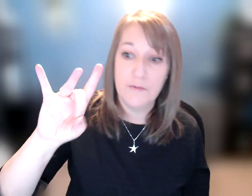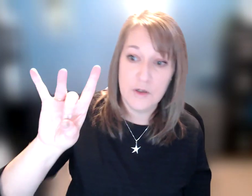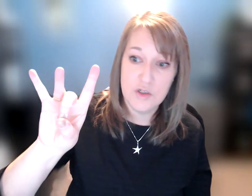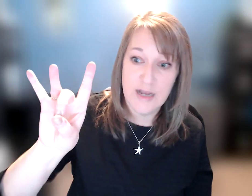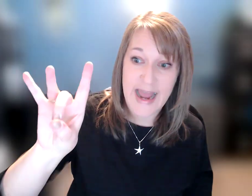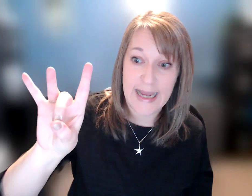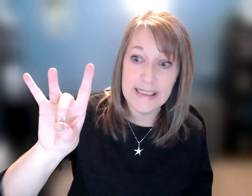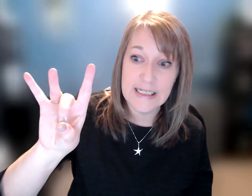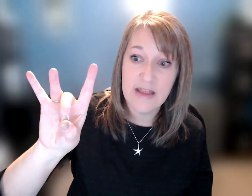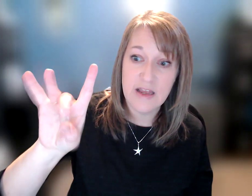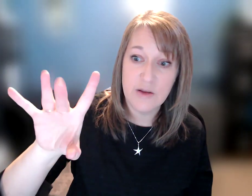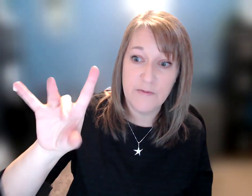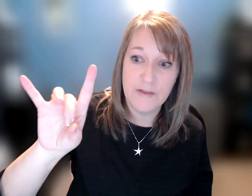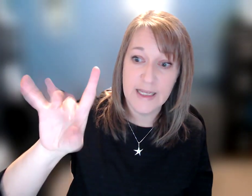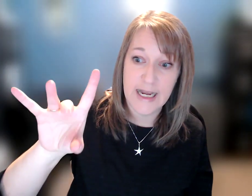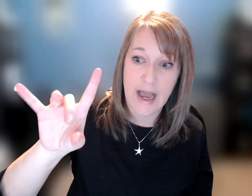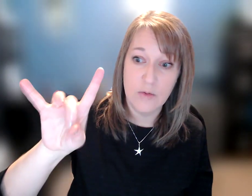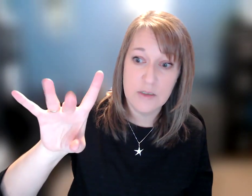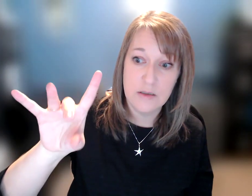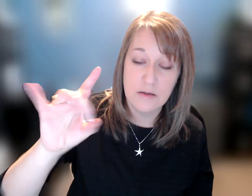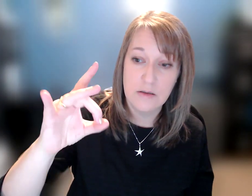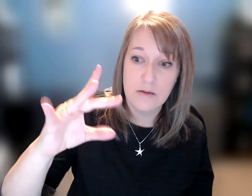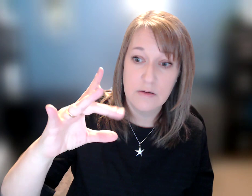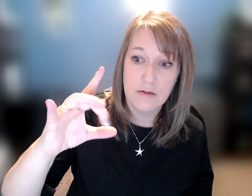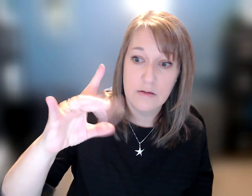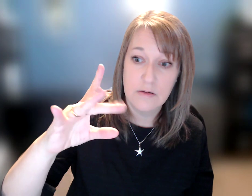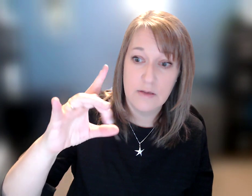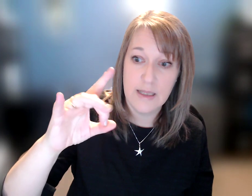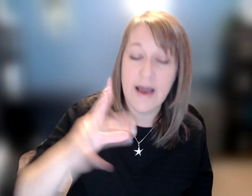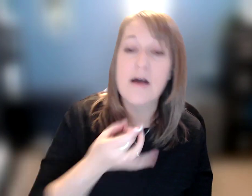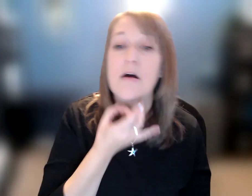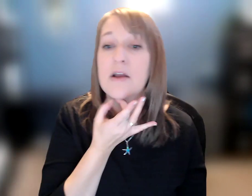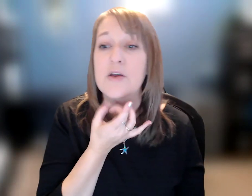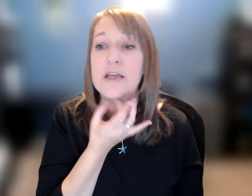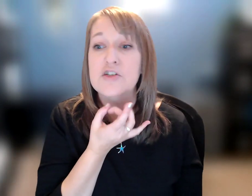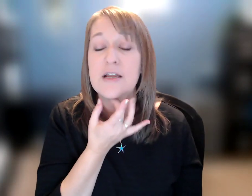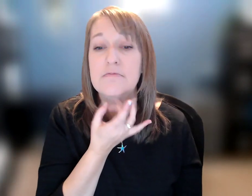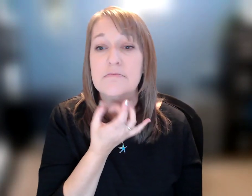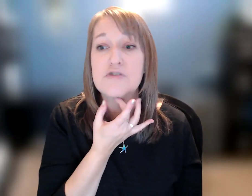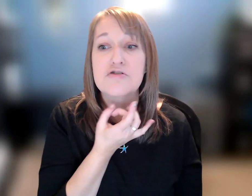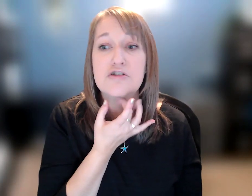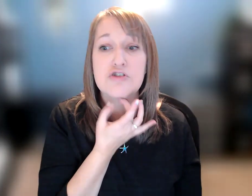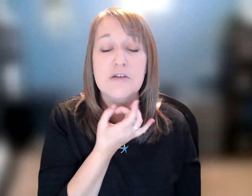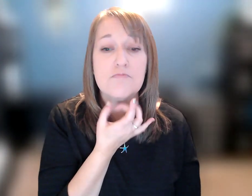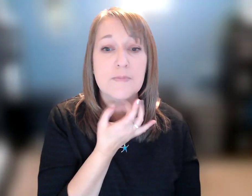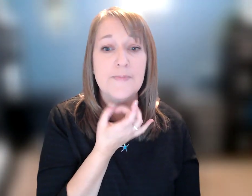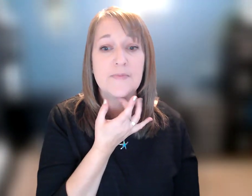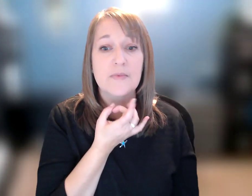You do an 8 and then you flick it out like that, and you hit your chin, underneath your chin.